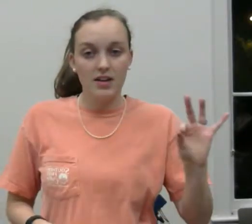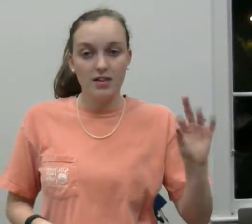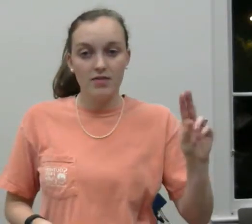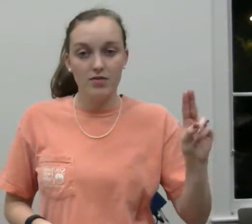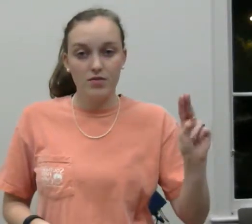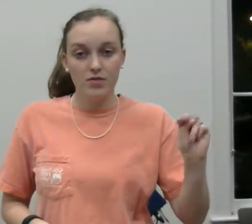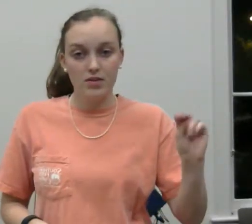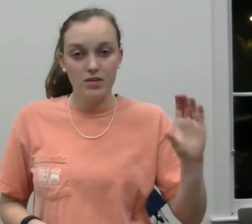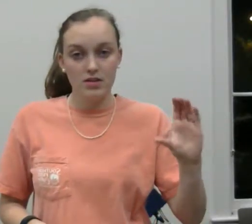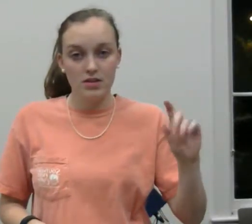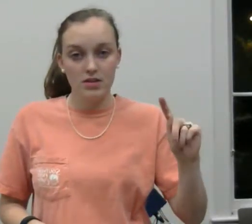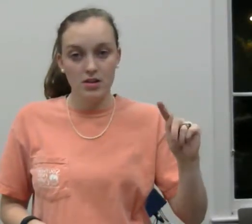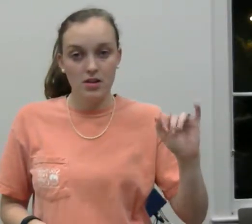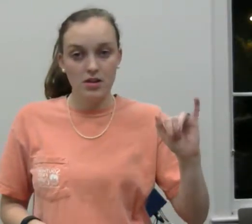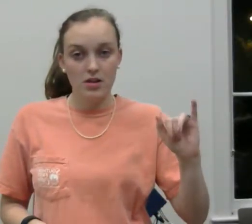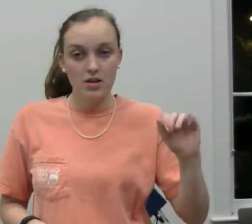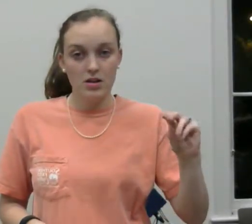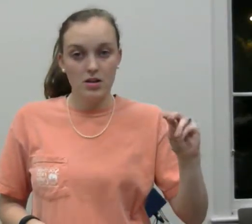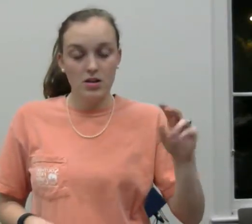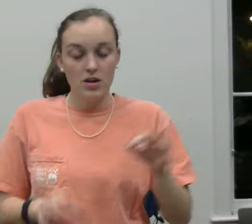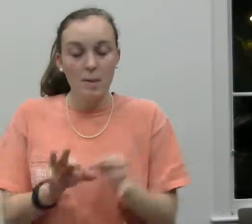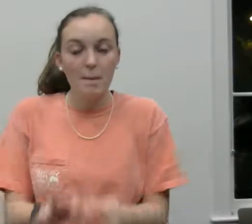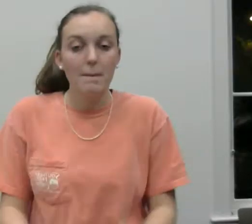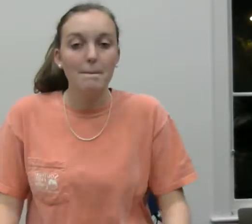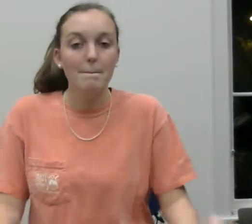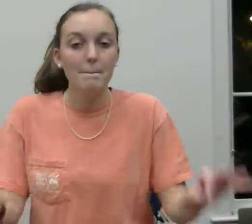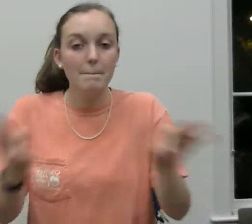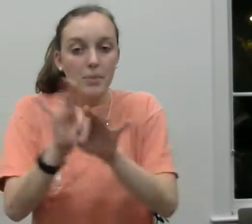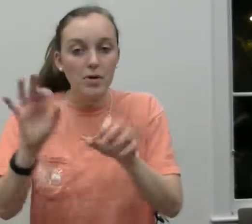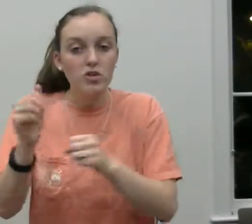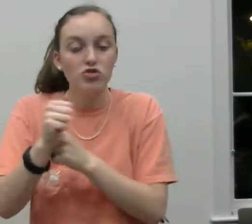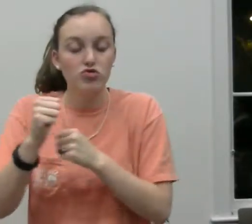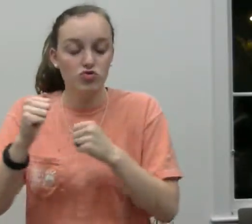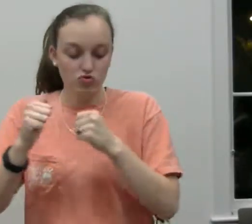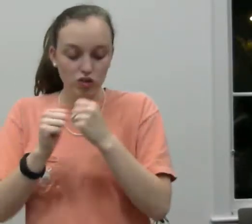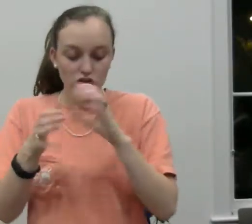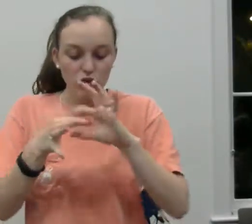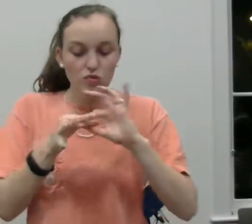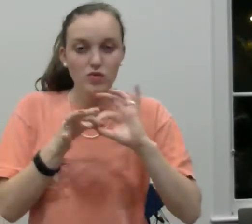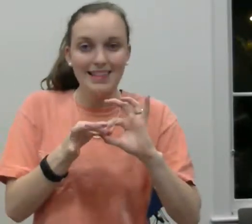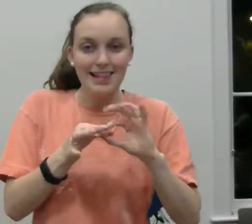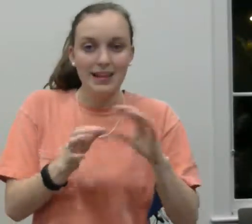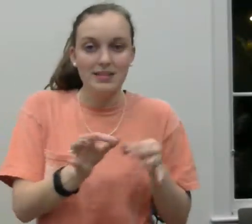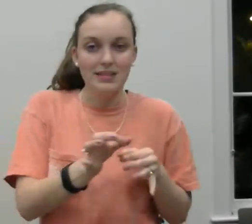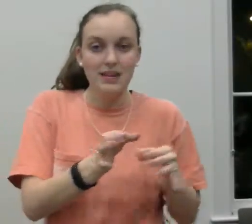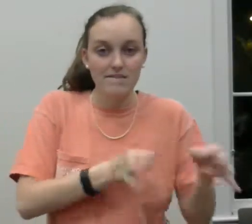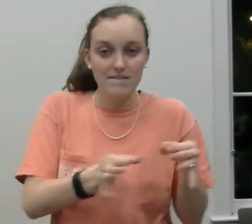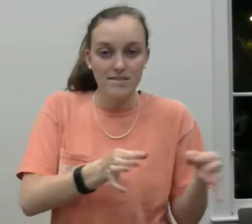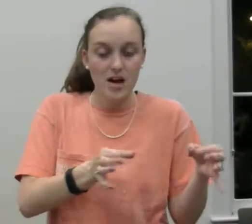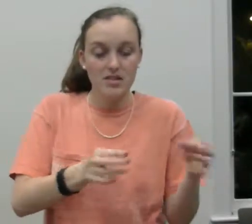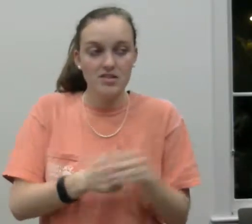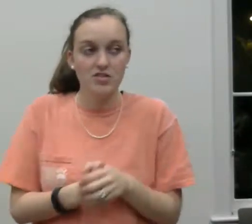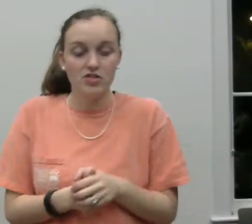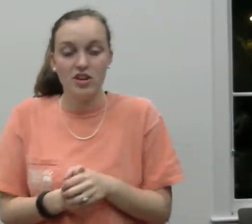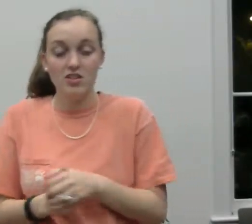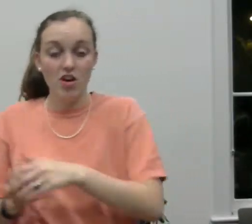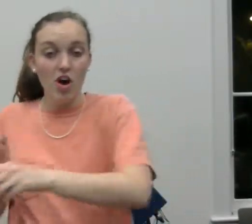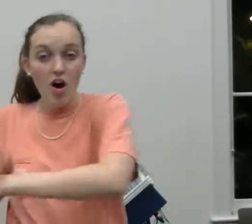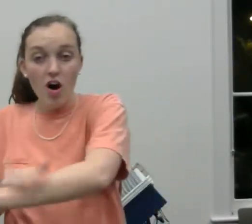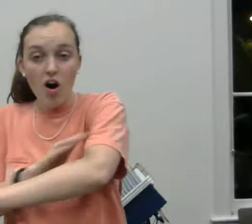That's incredibly important. Structure relates to function. We'll be spending time learning about structure and learning about function. And this is something